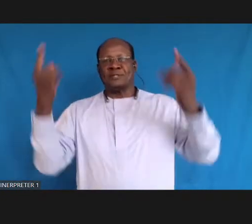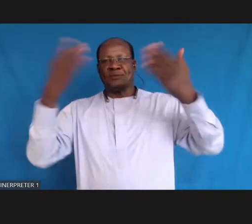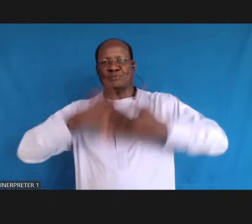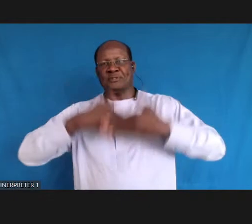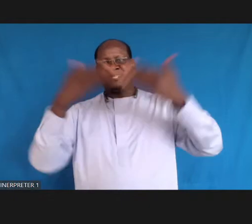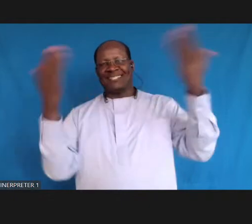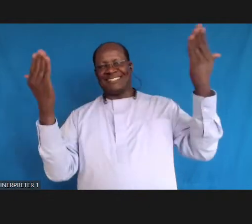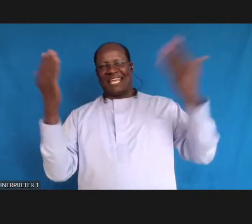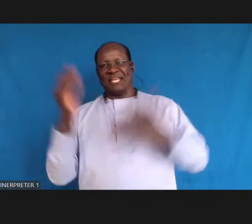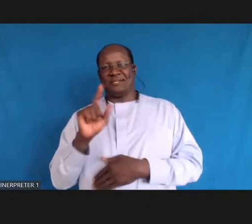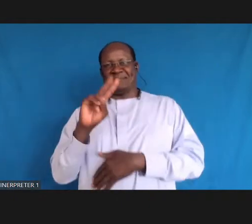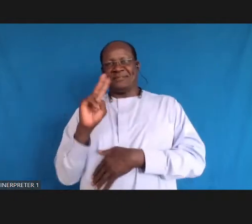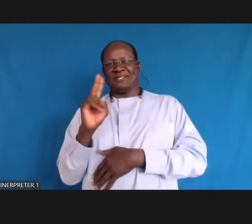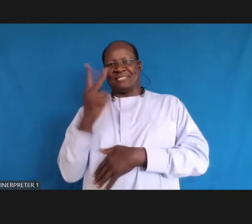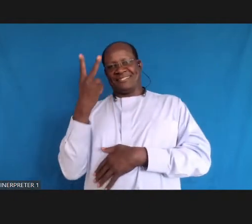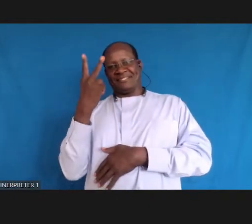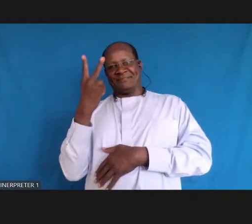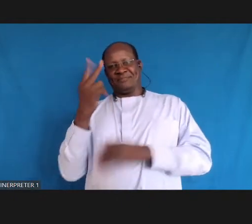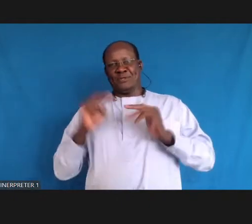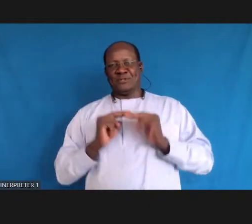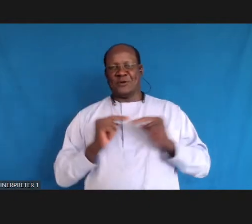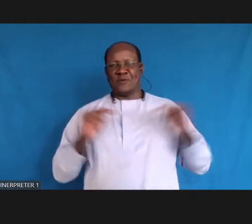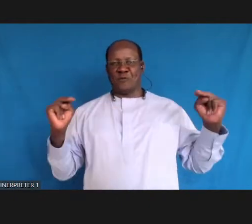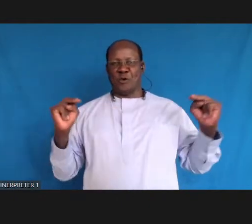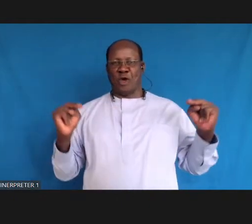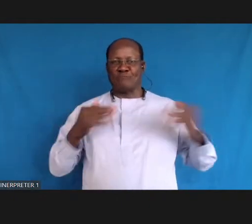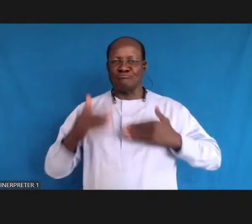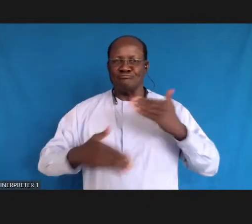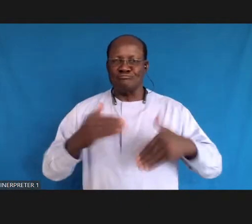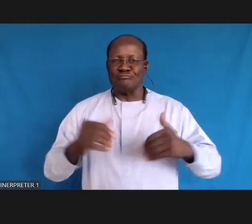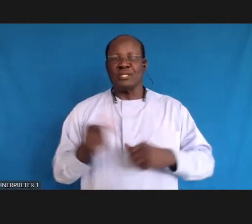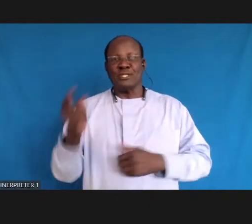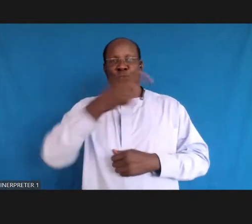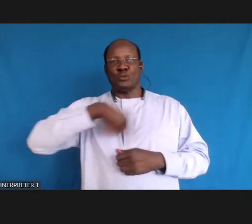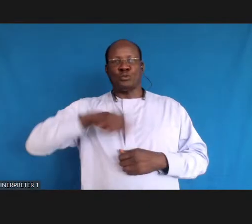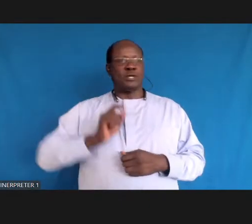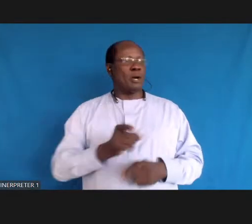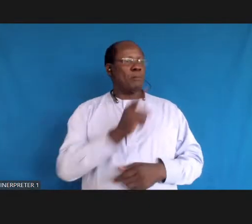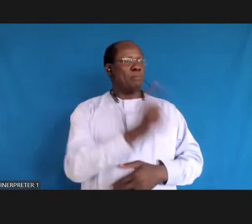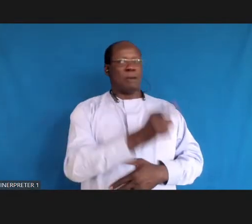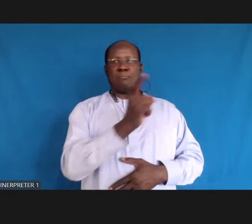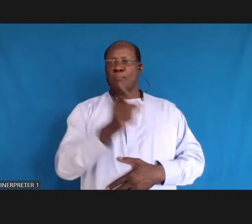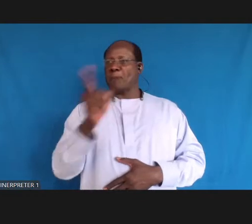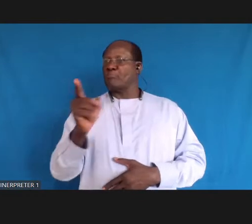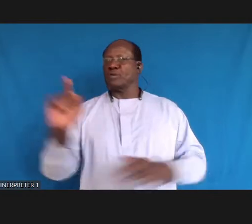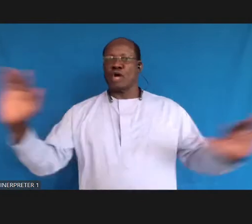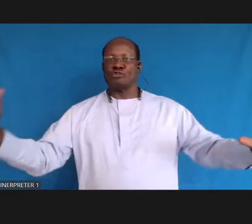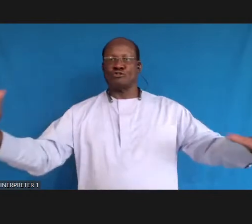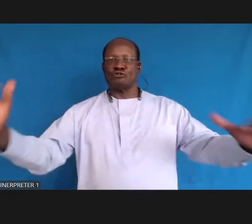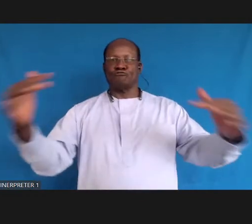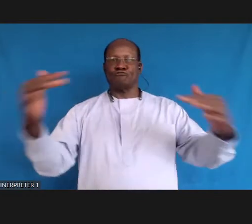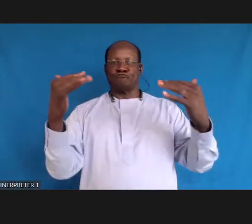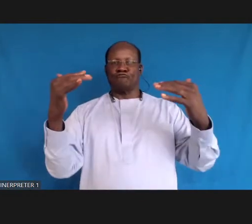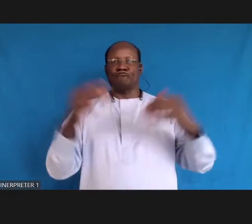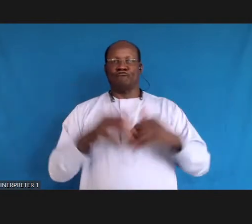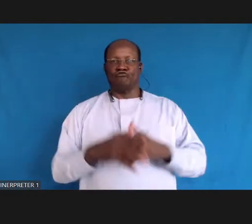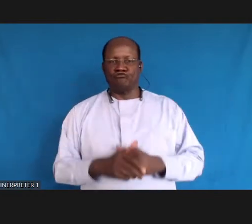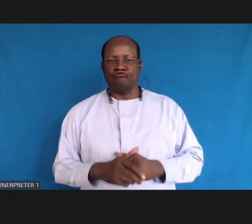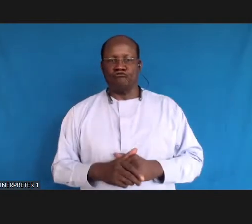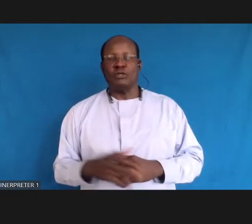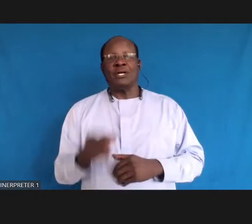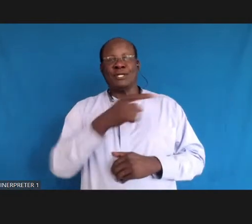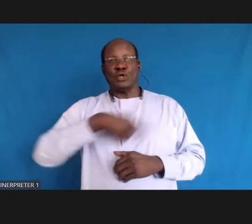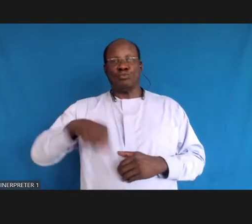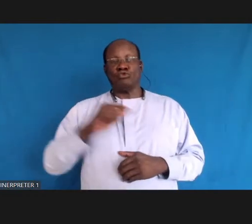forum. We are going to call to order the session. We're dealing with the item